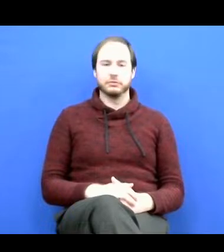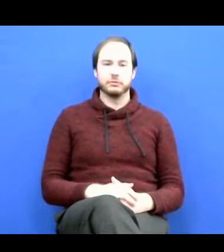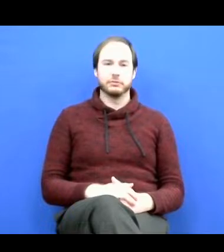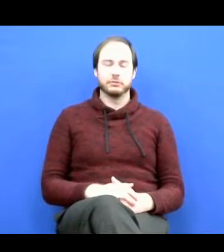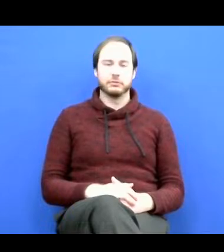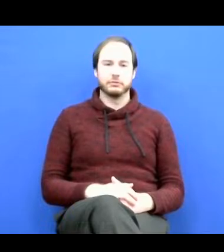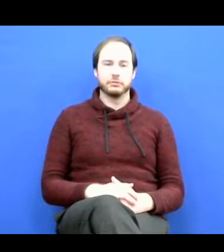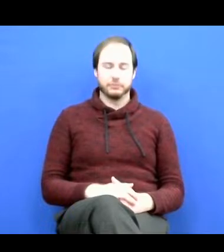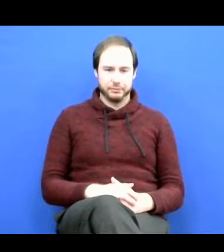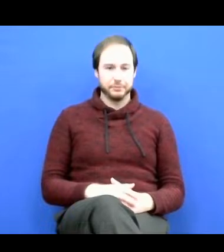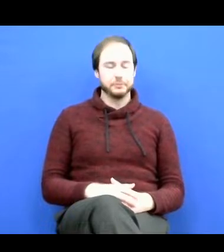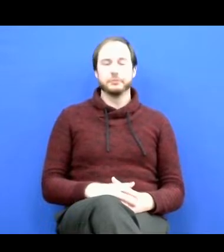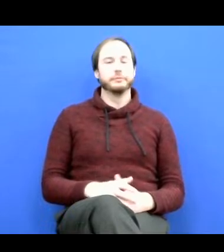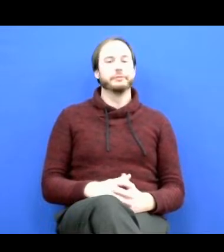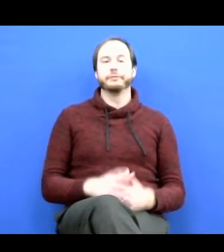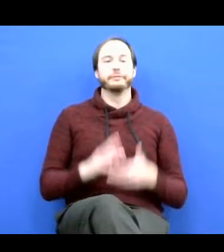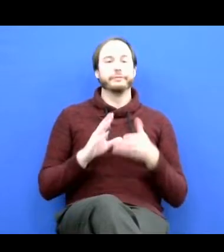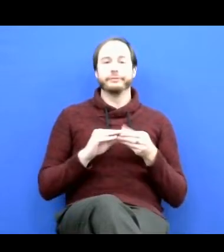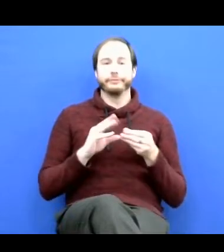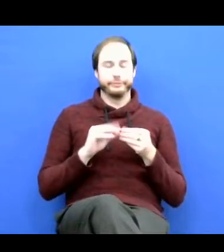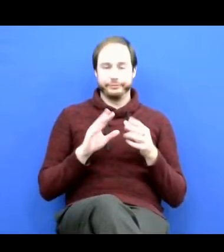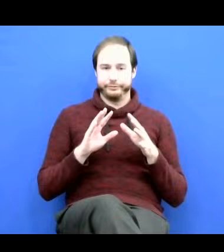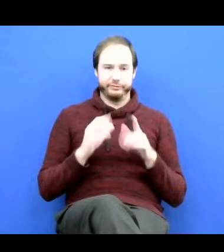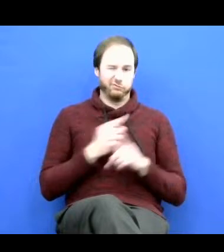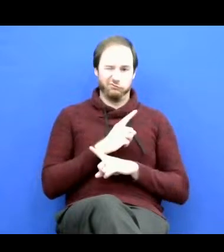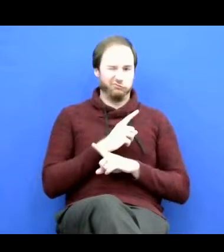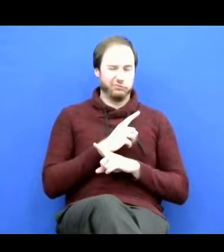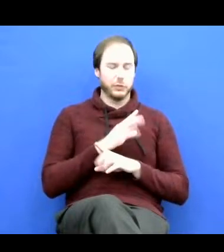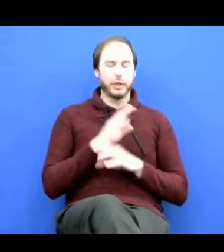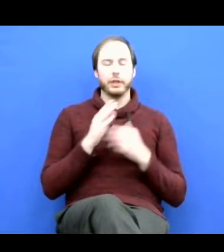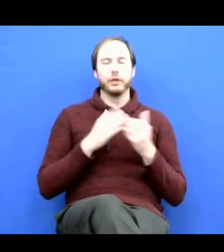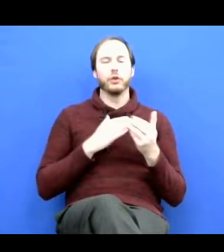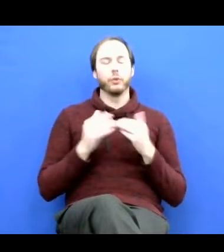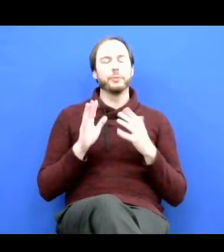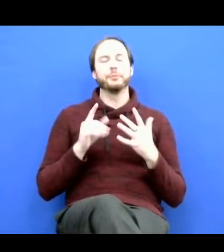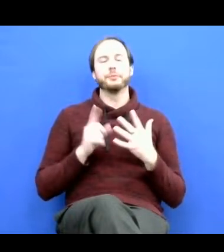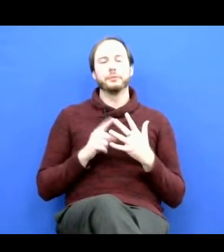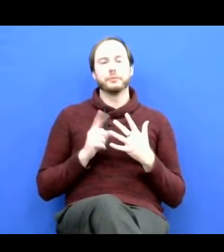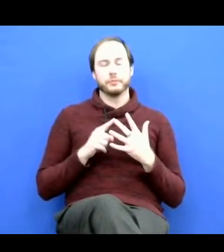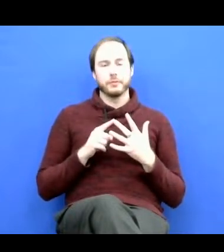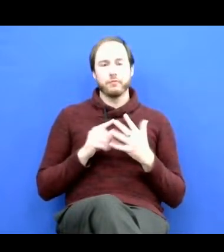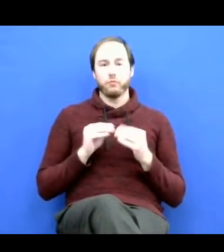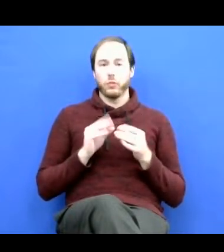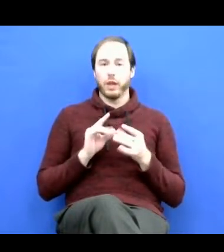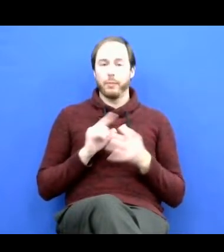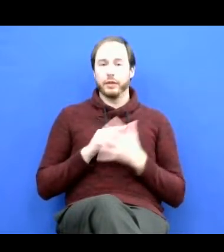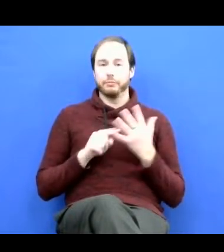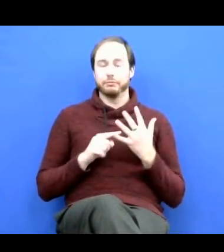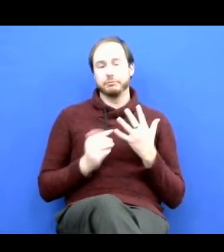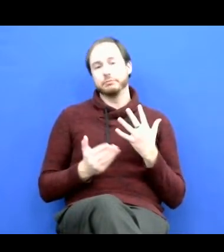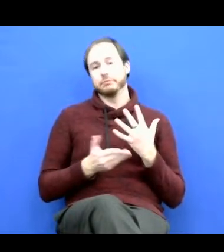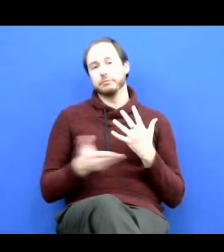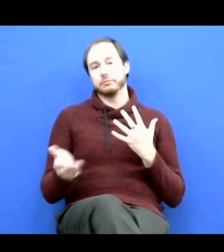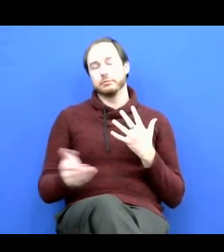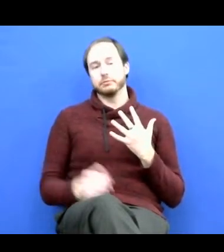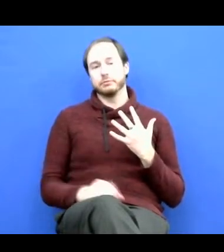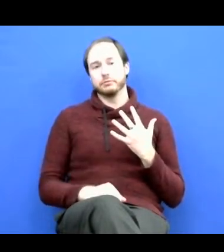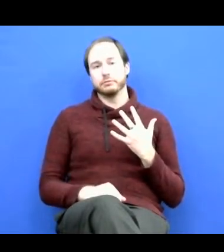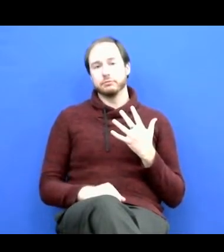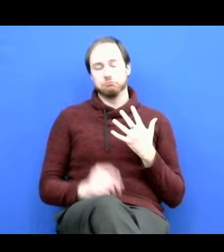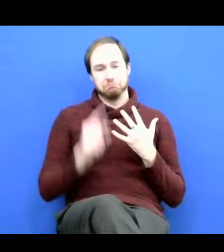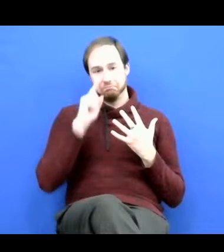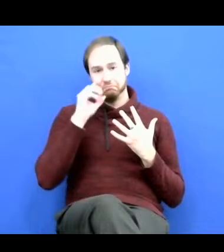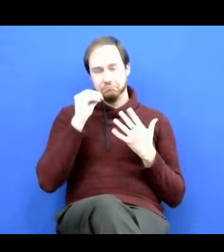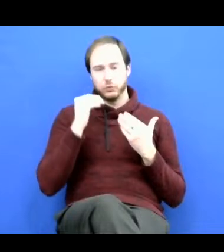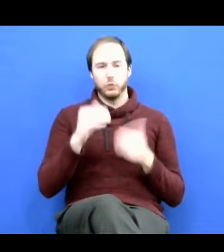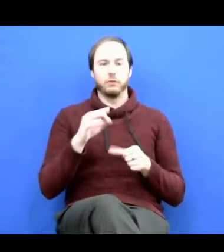Okay. With all that said, not all of it necessarily related to this, but close. Any further comments? Hearing